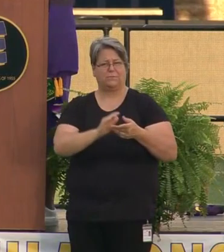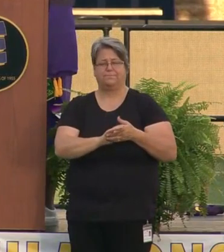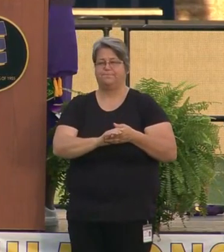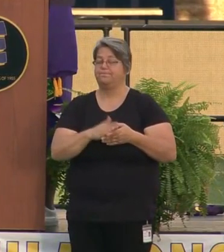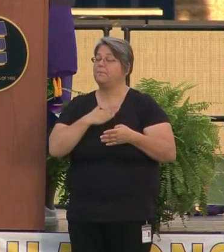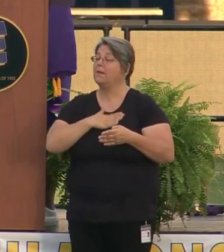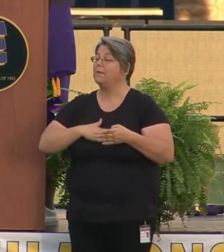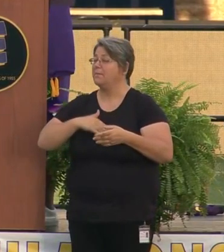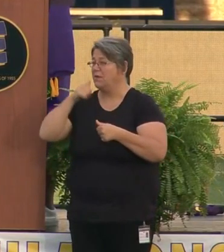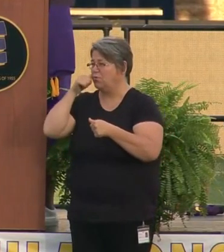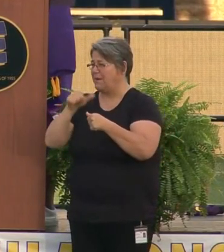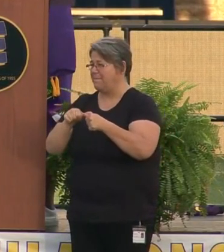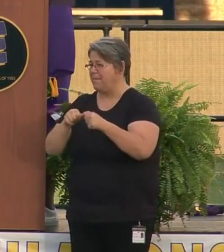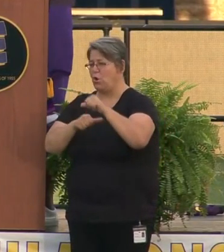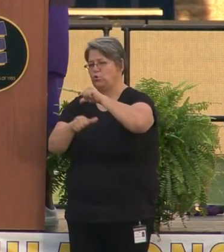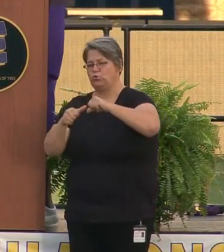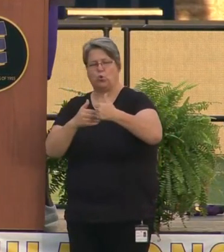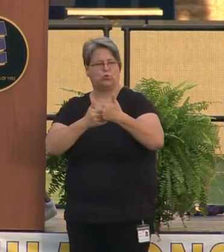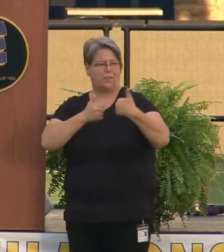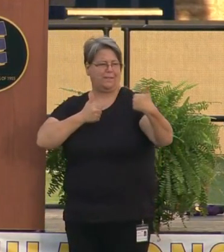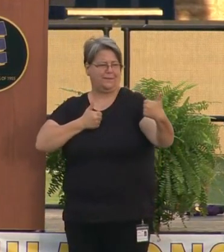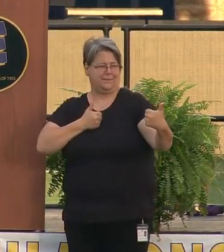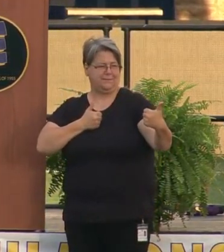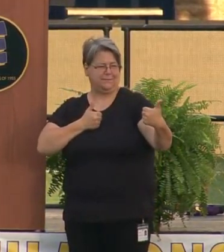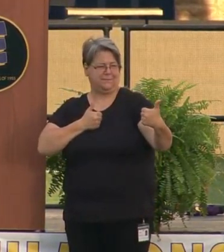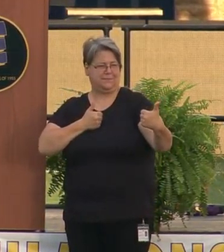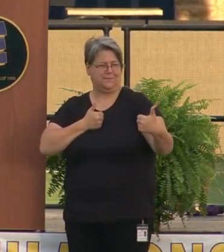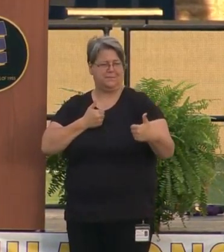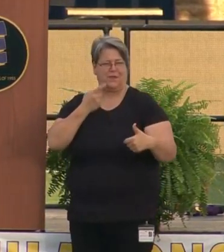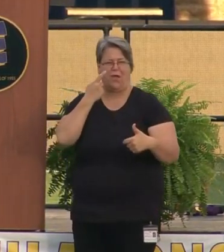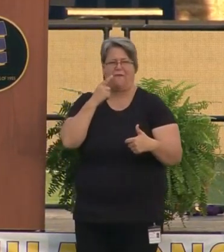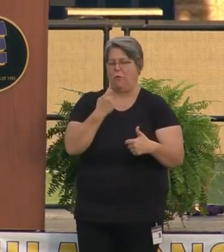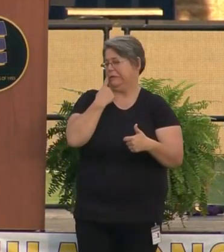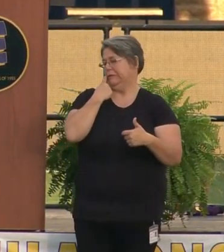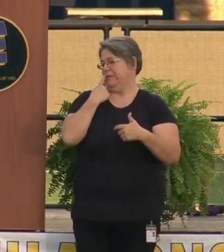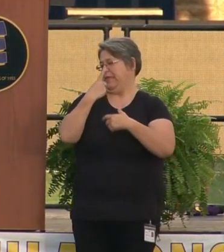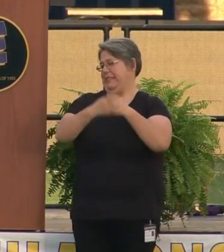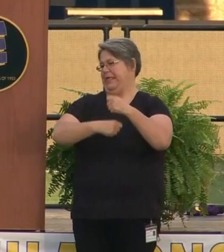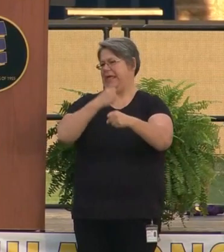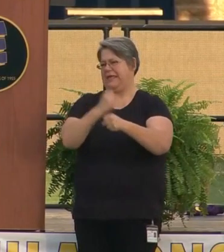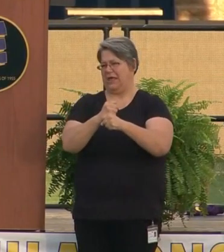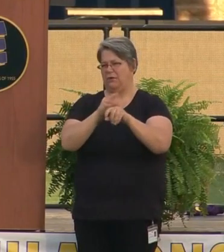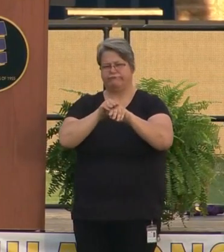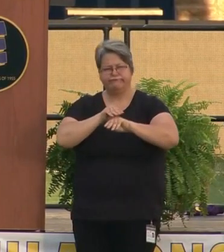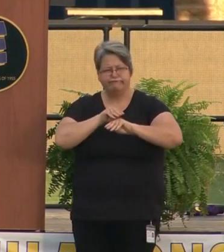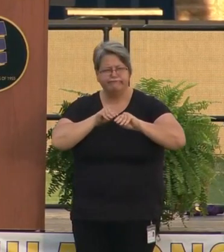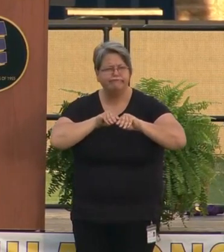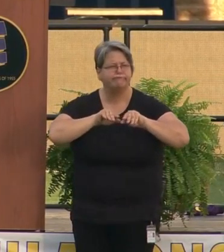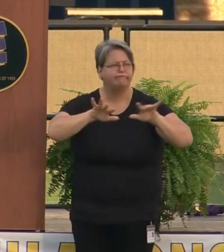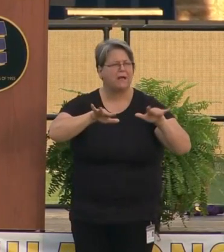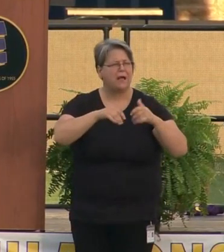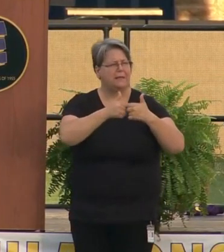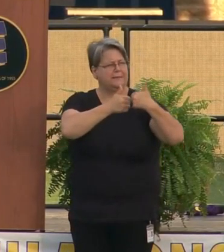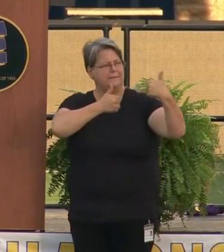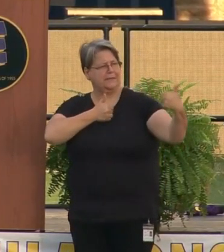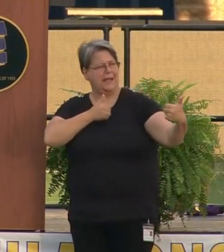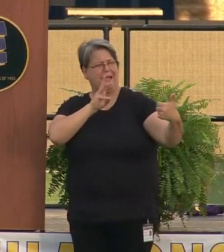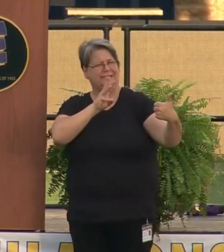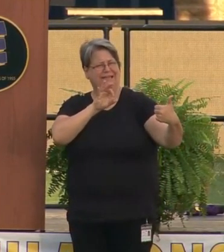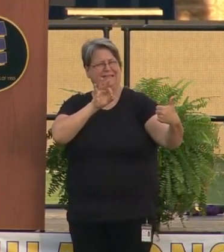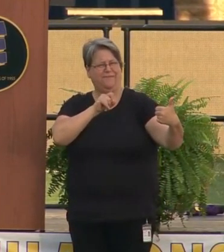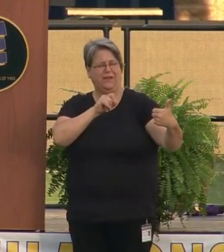Please remember to socially distance. For the last year, we have been advised to stay 6 feet apart from each other, in